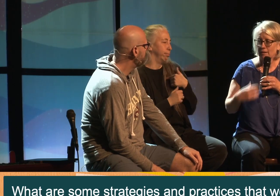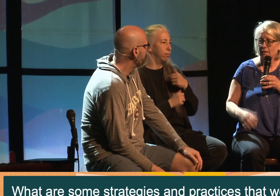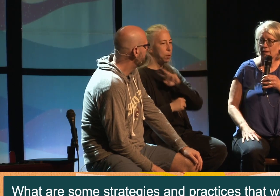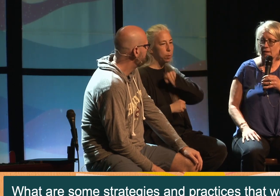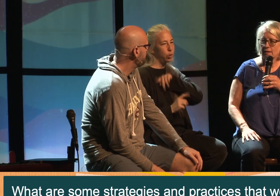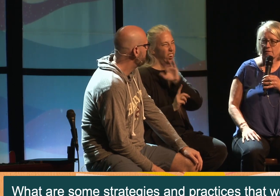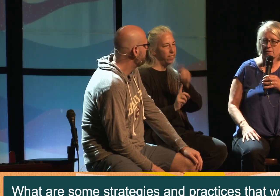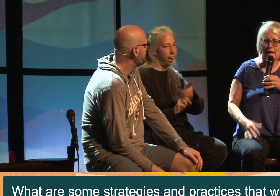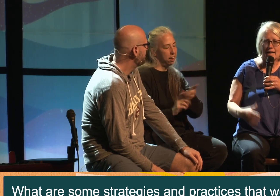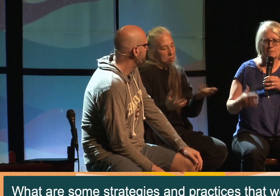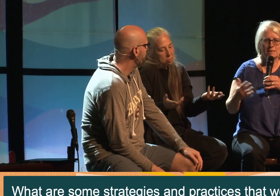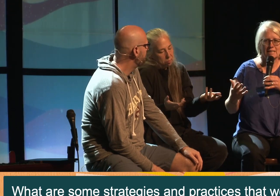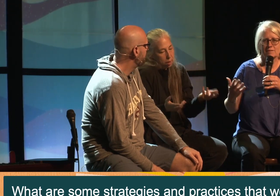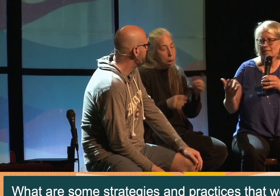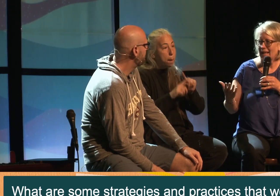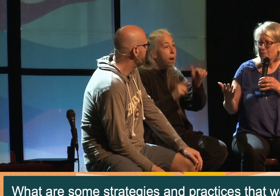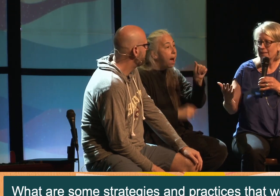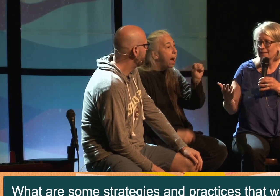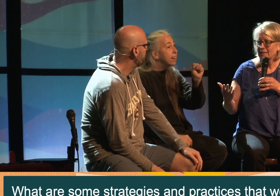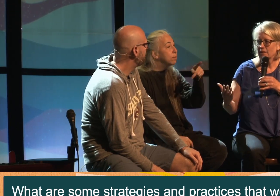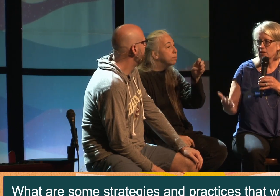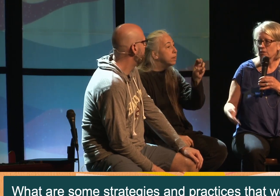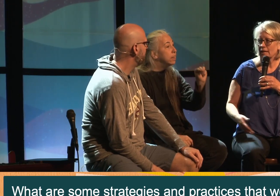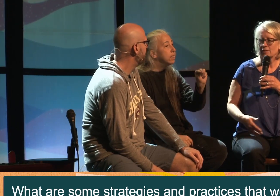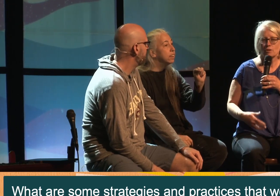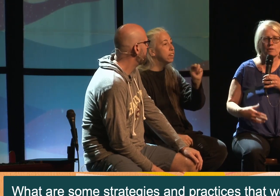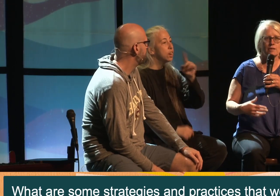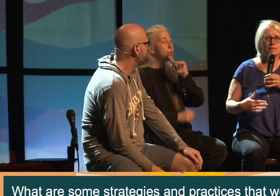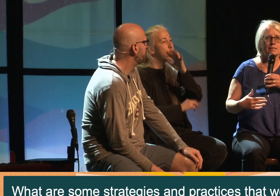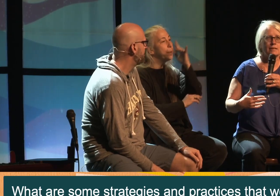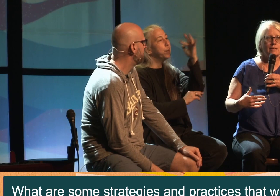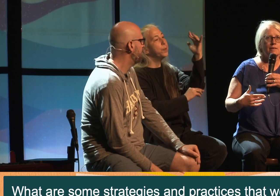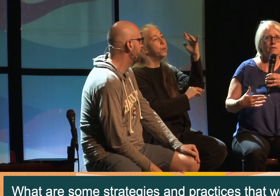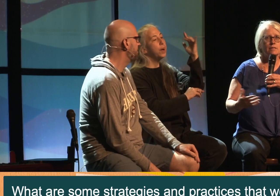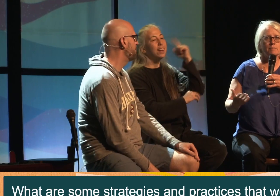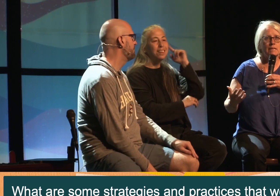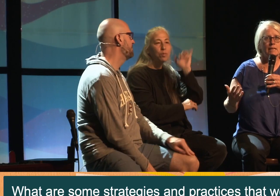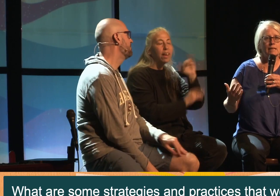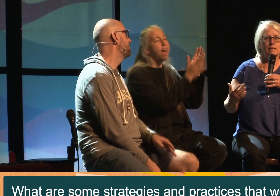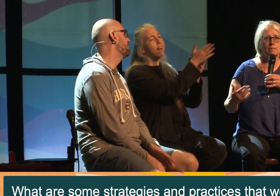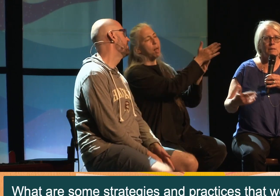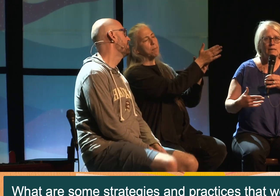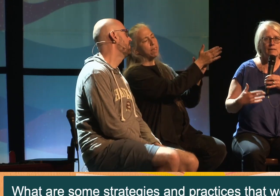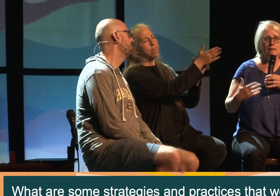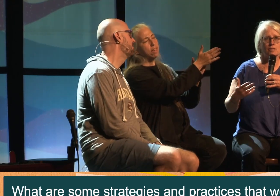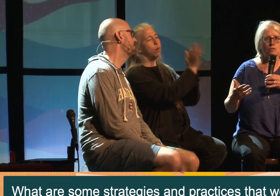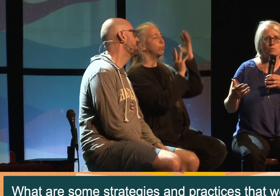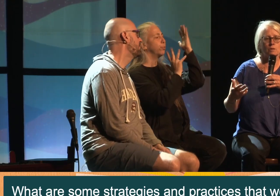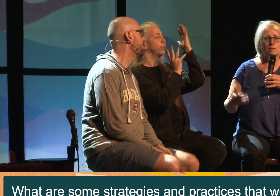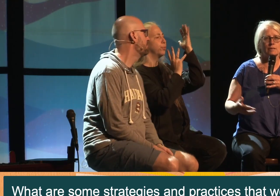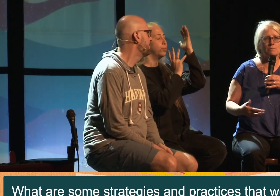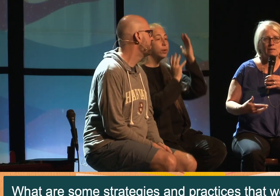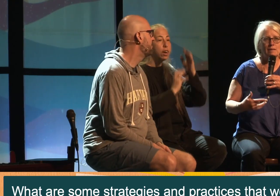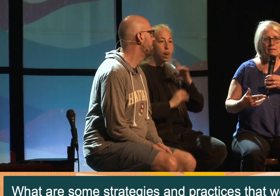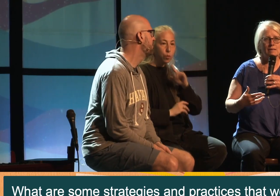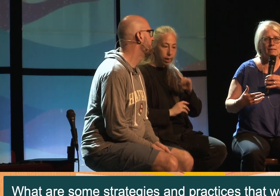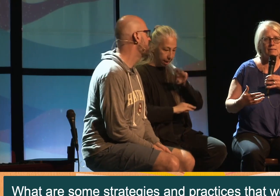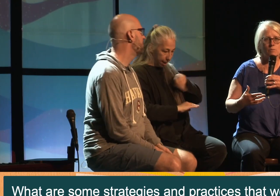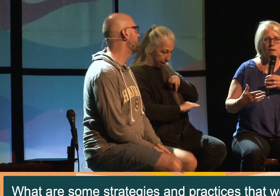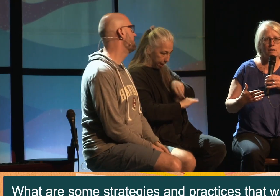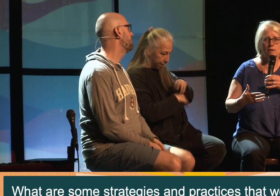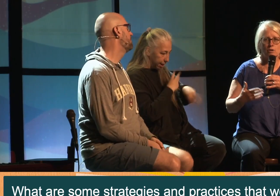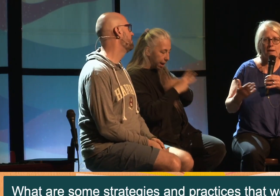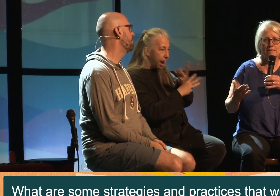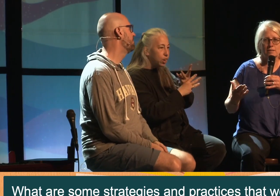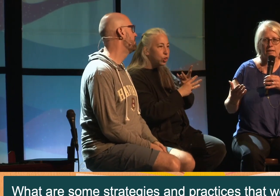but the aspen leaves clap, and so there's something in being in the natural world and being in